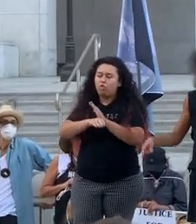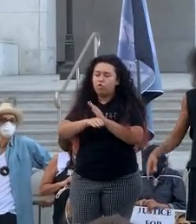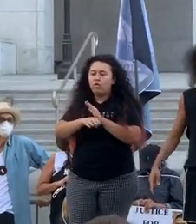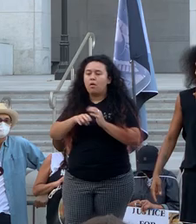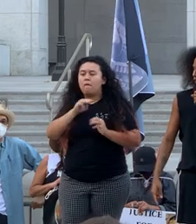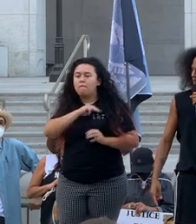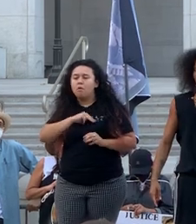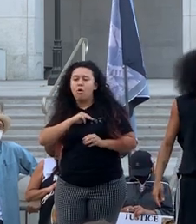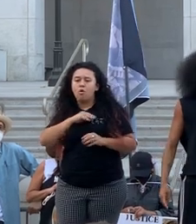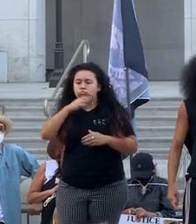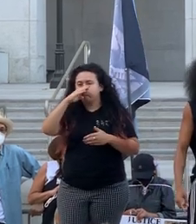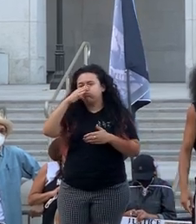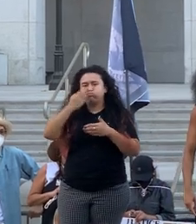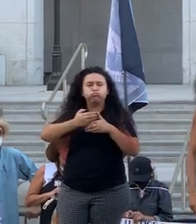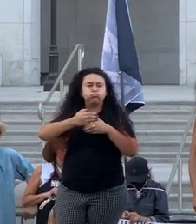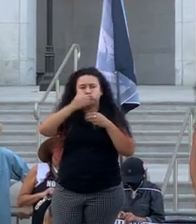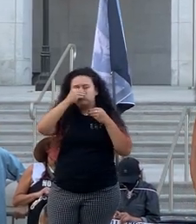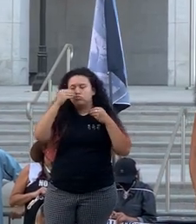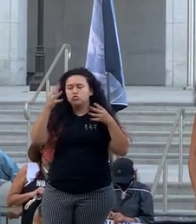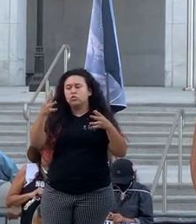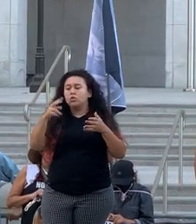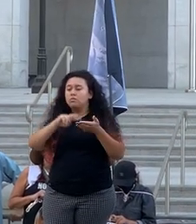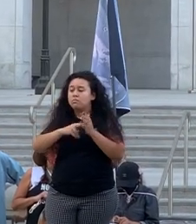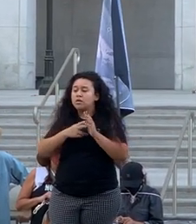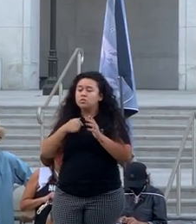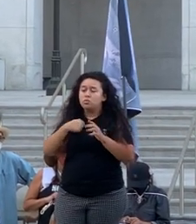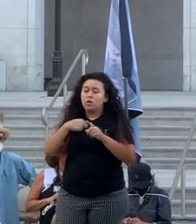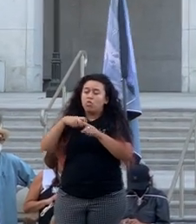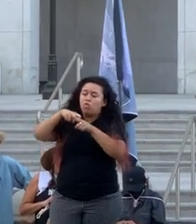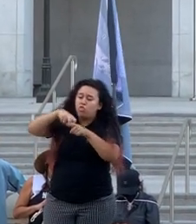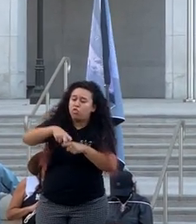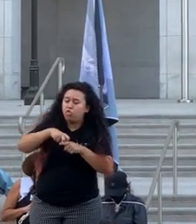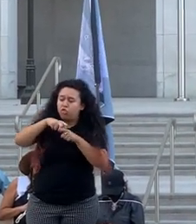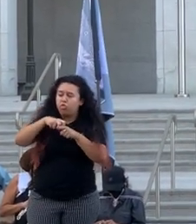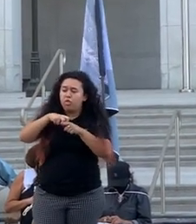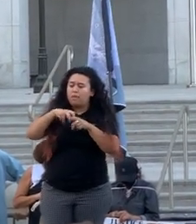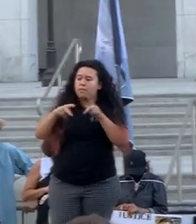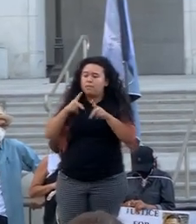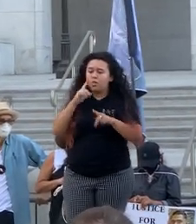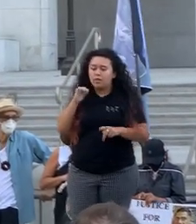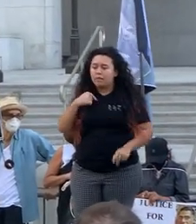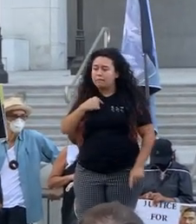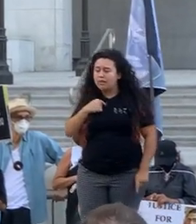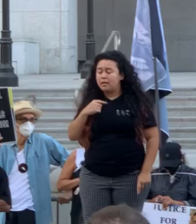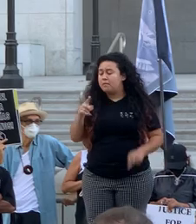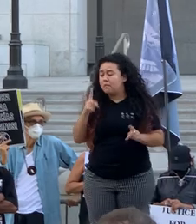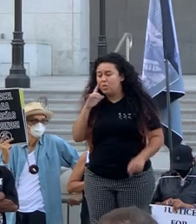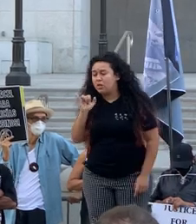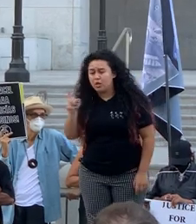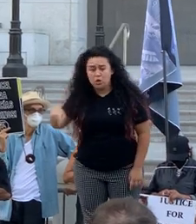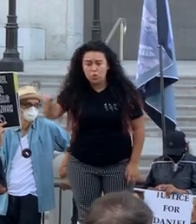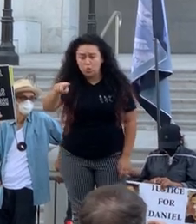standing on the necks and the backs and the bodies of people who look like me and people who look like you.